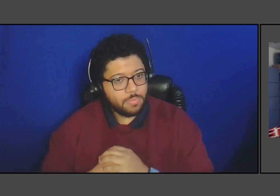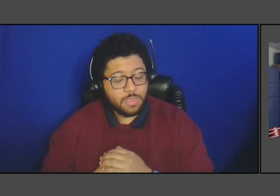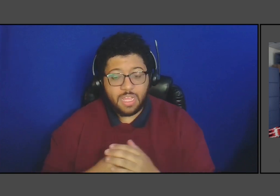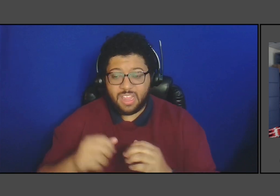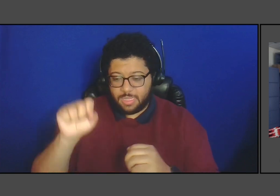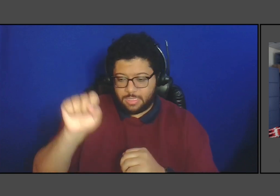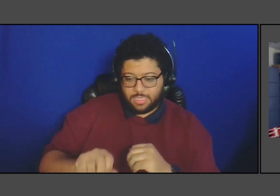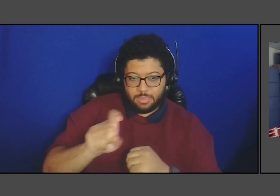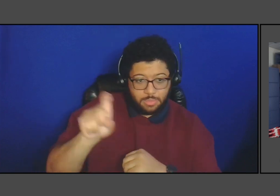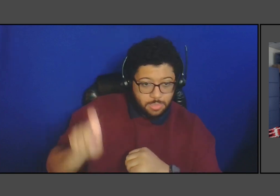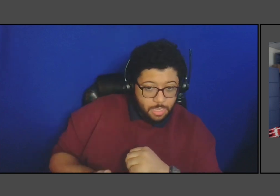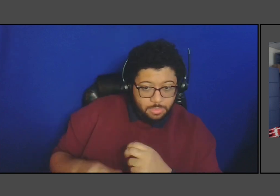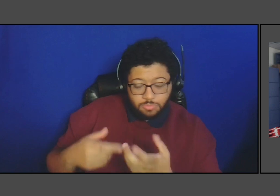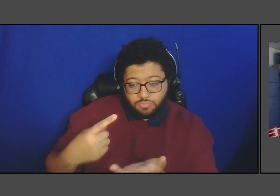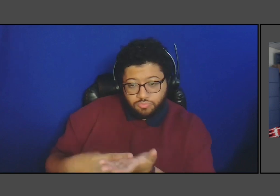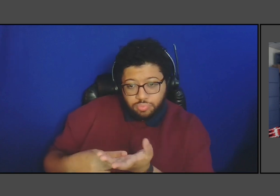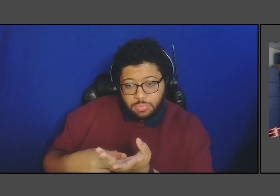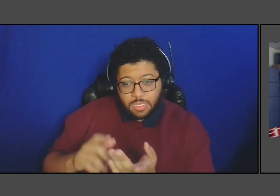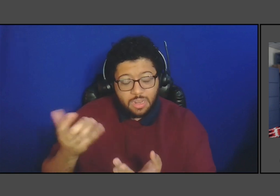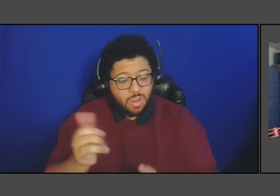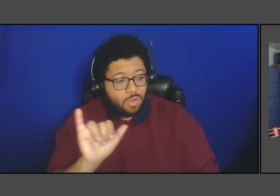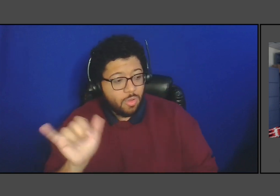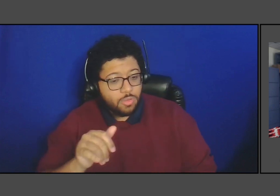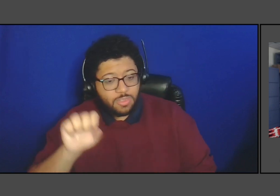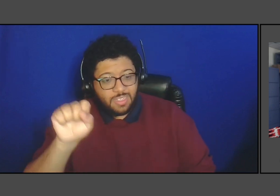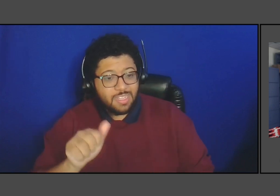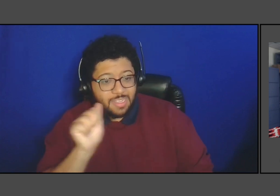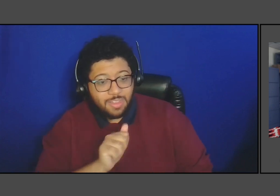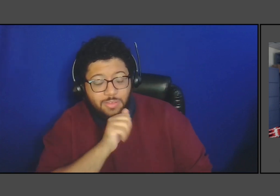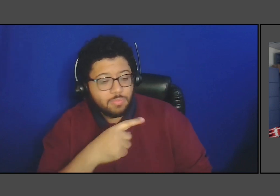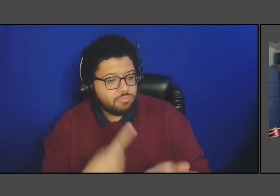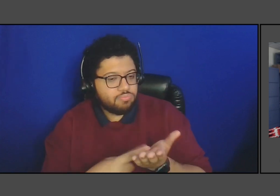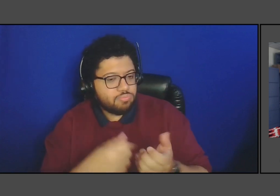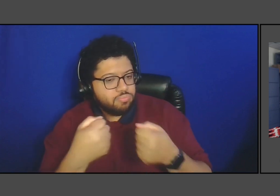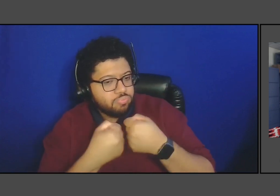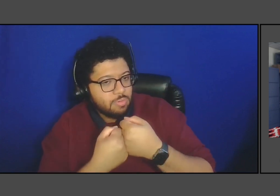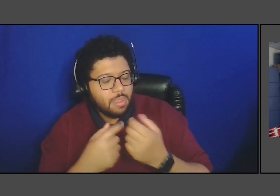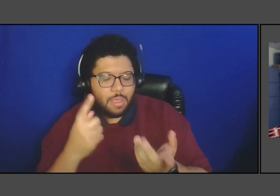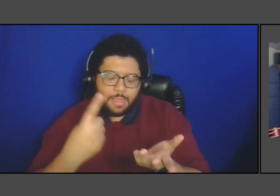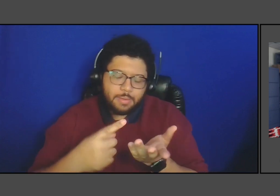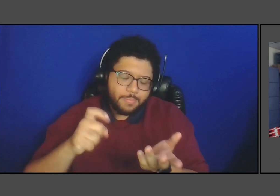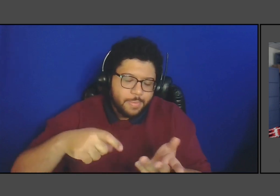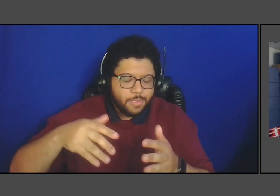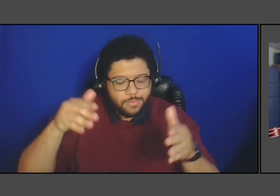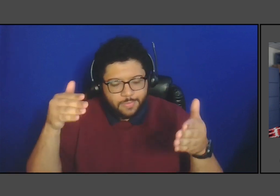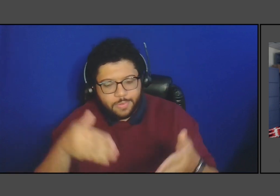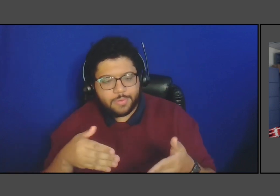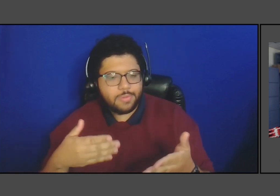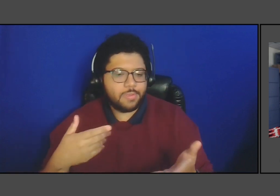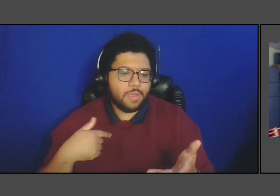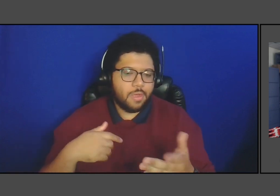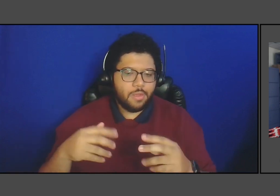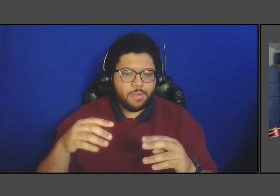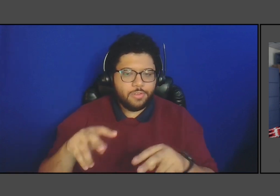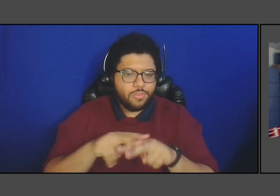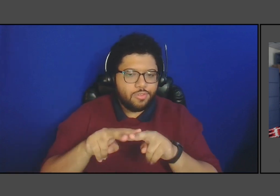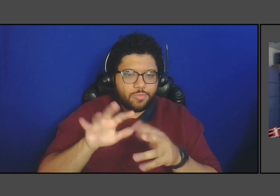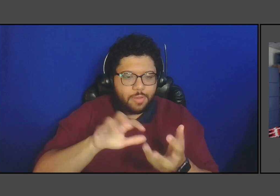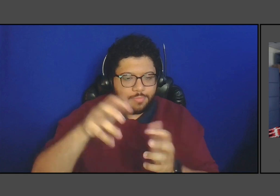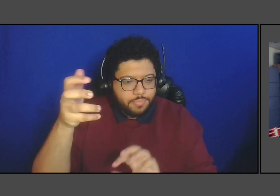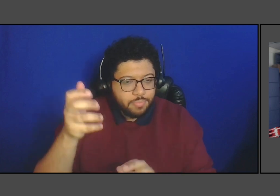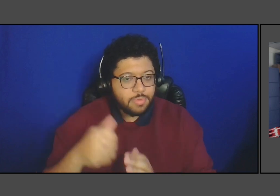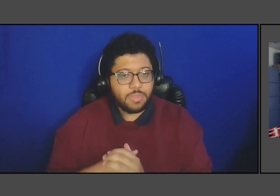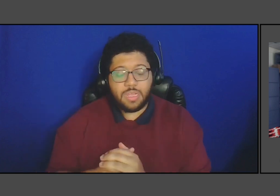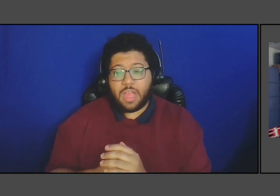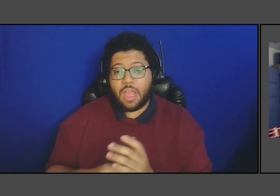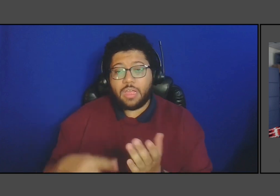border here in Southern Arizona. But I had to cover things like train wrecks, and then I was covering the migration of